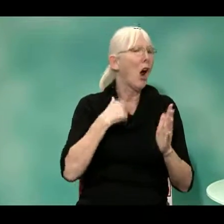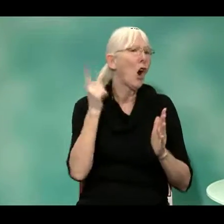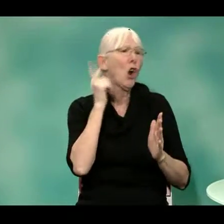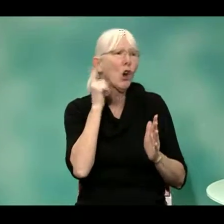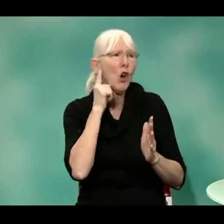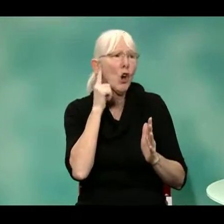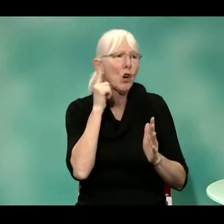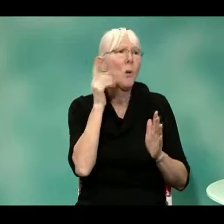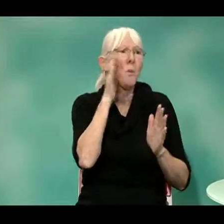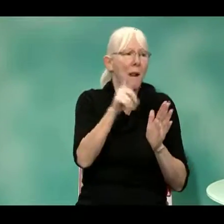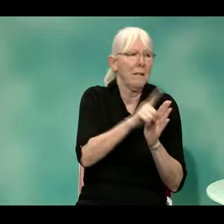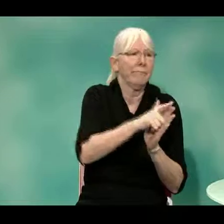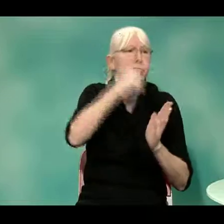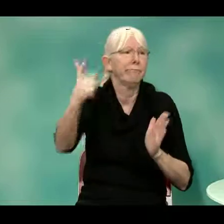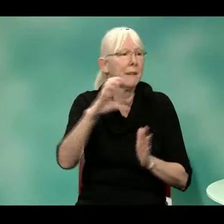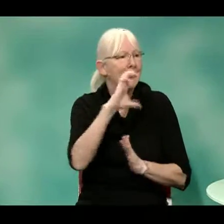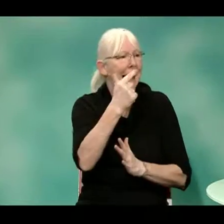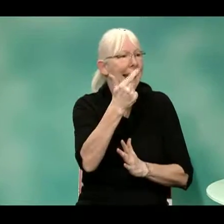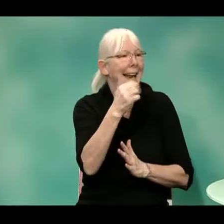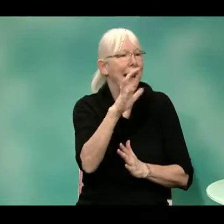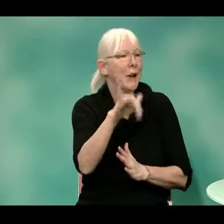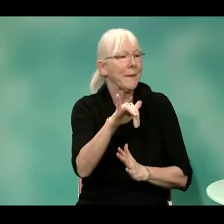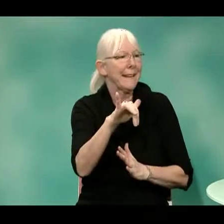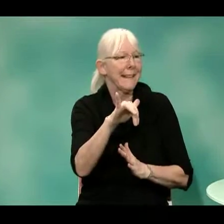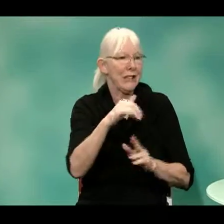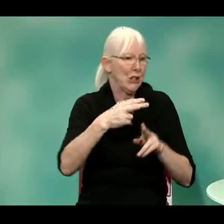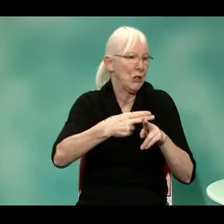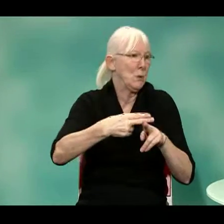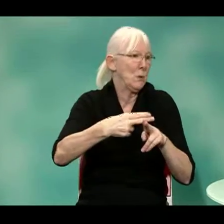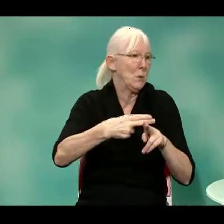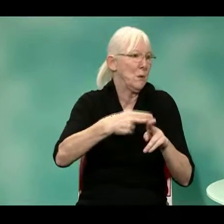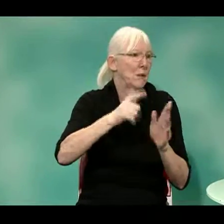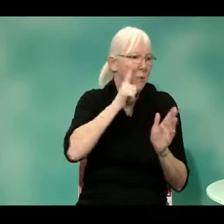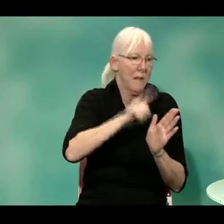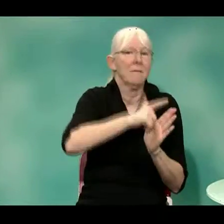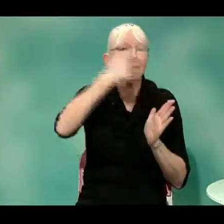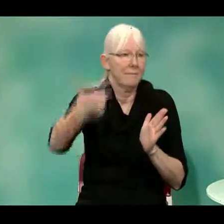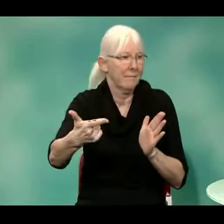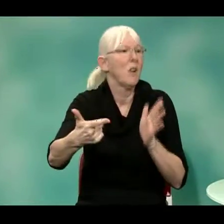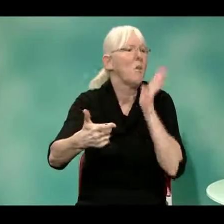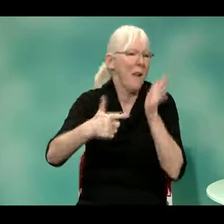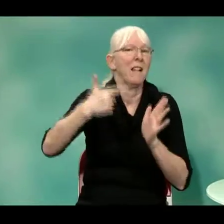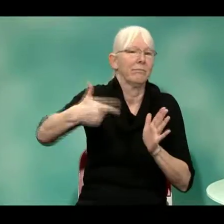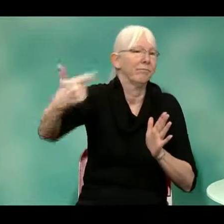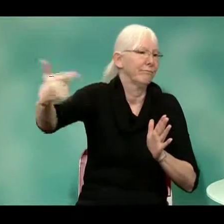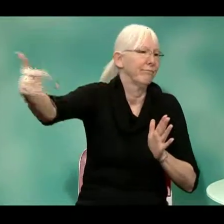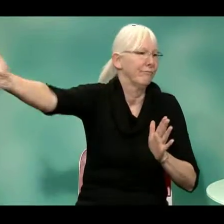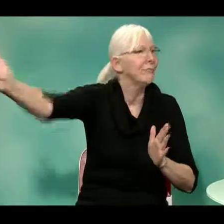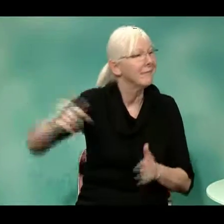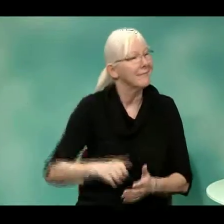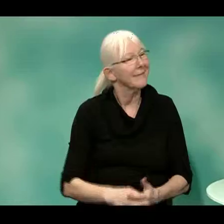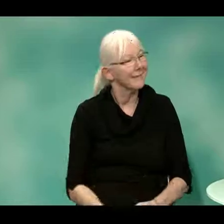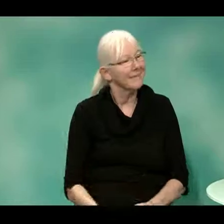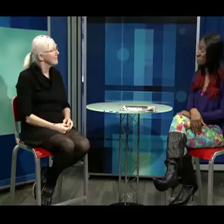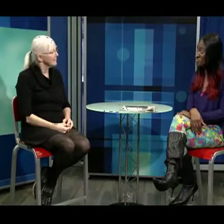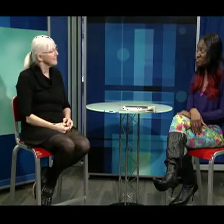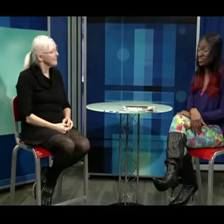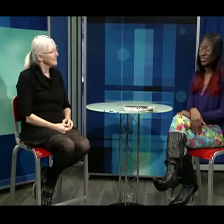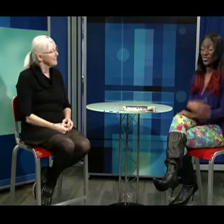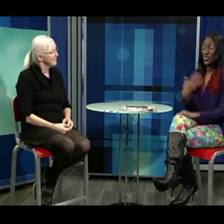So it's just starting now. But I've heard Calgary will be next in the next couple of weeks. So, and then of course it will continue across